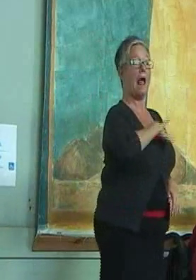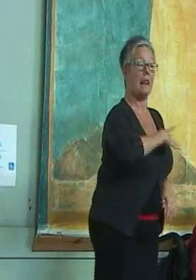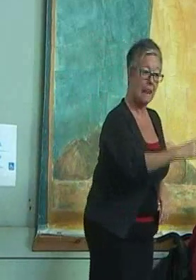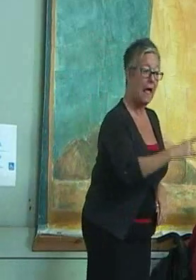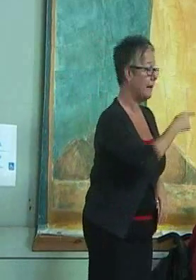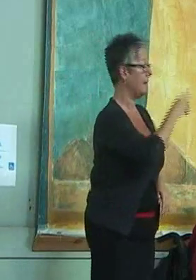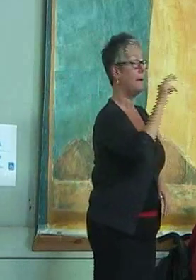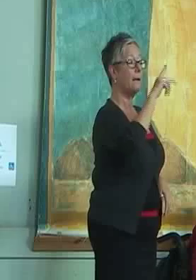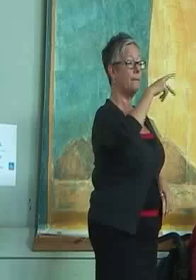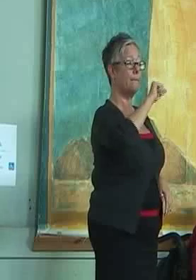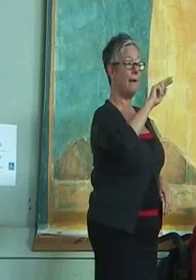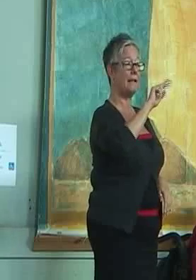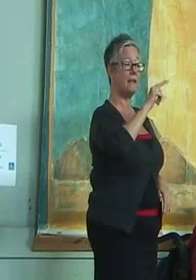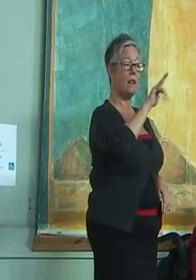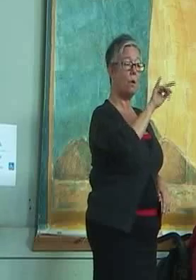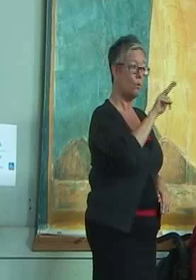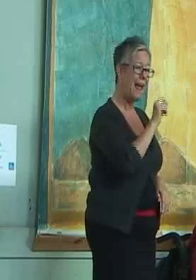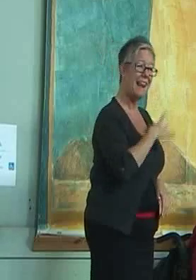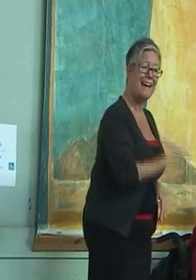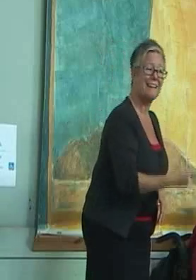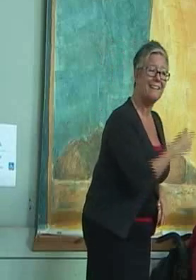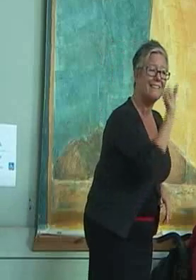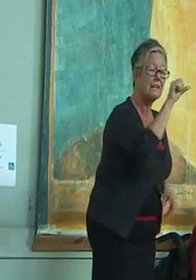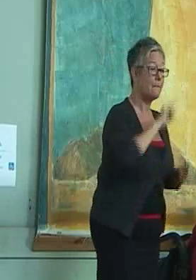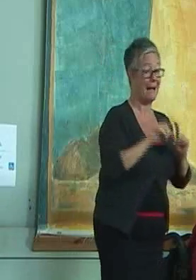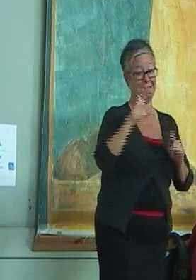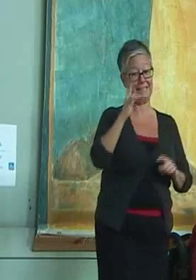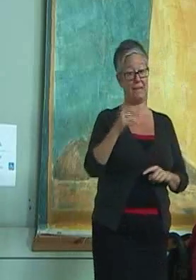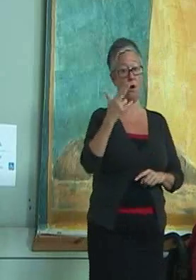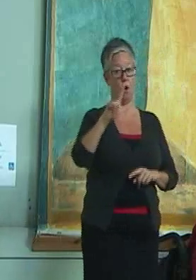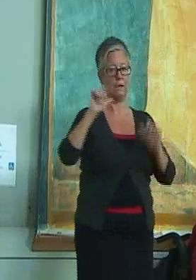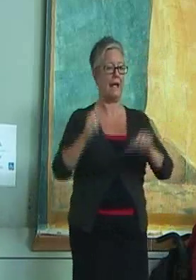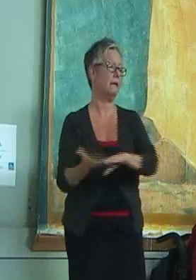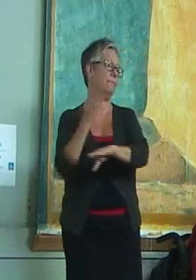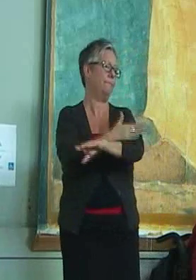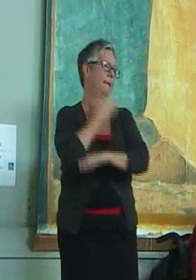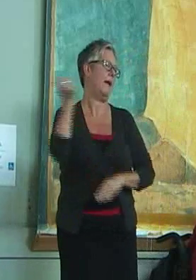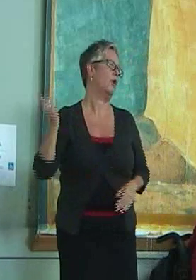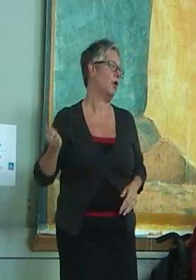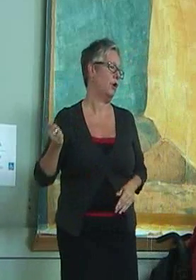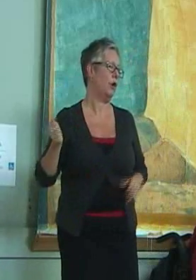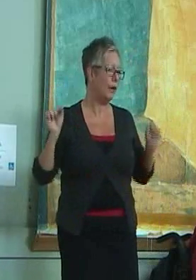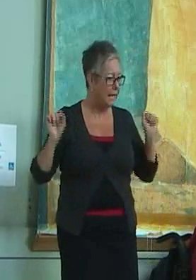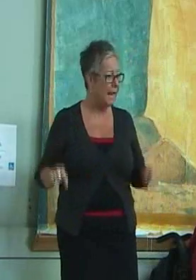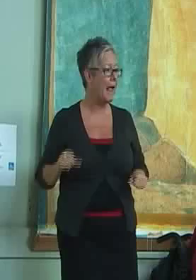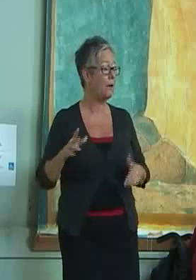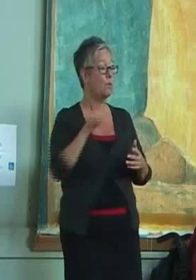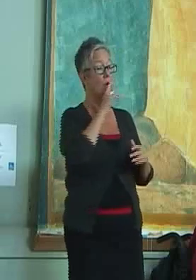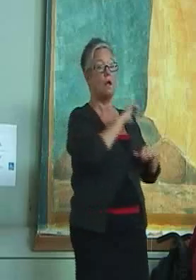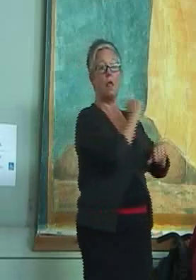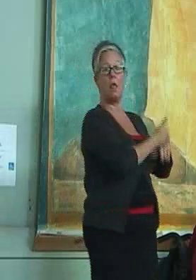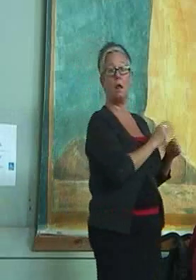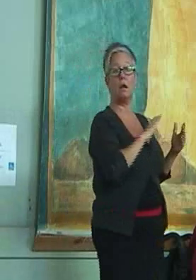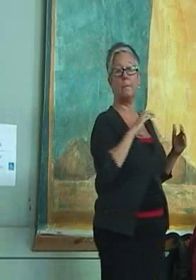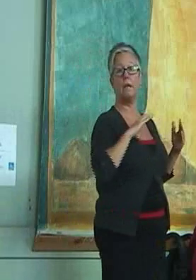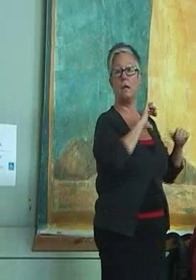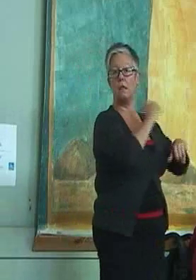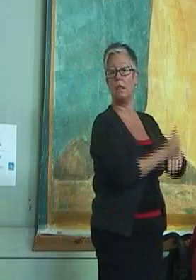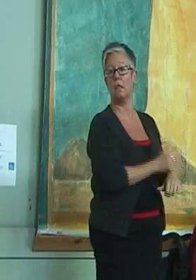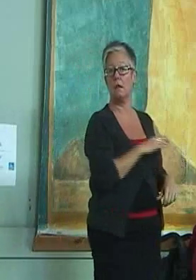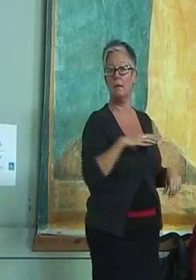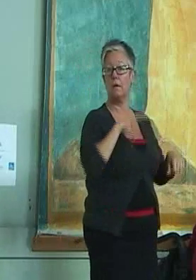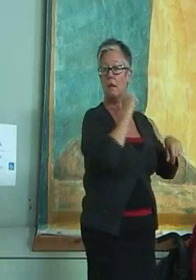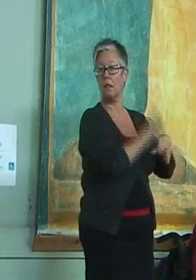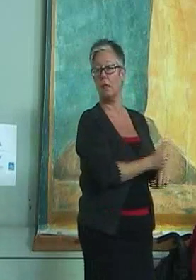done, and I think City Hall can be better than it is. And I don't like the approach that simply creates committees, because sometimes that's